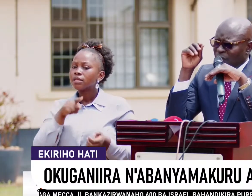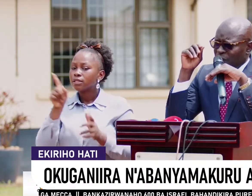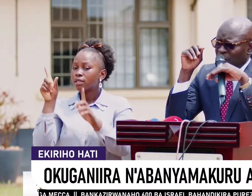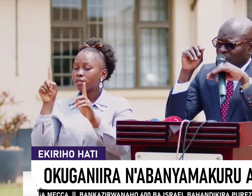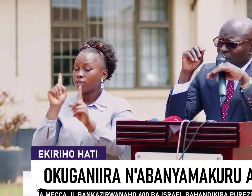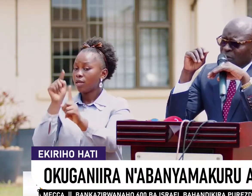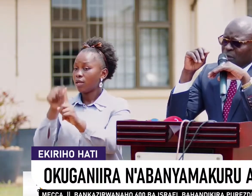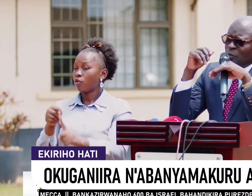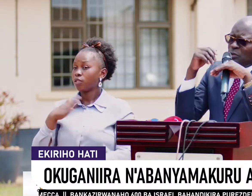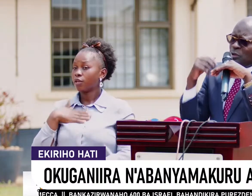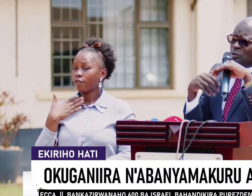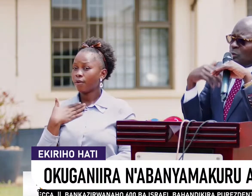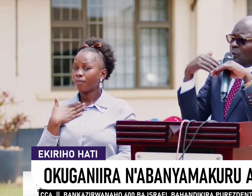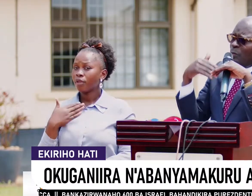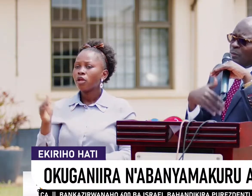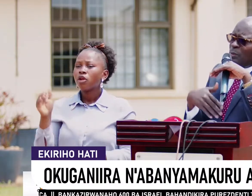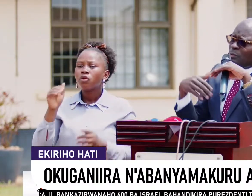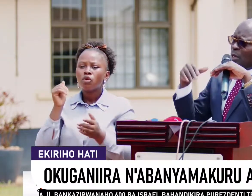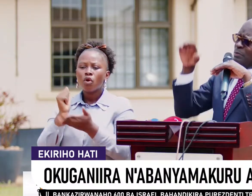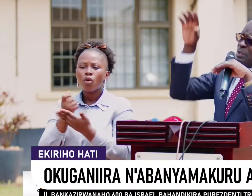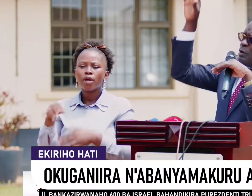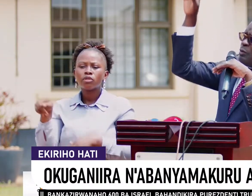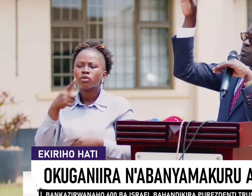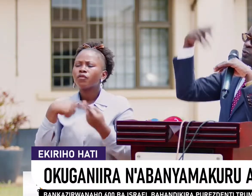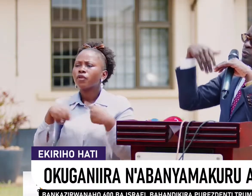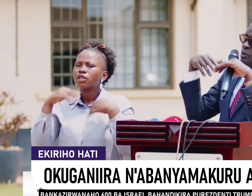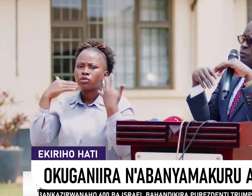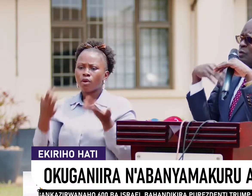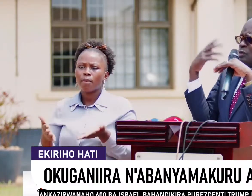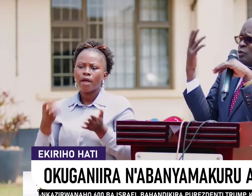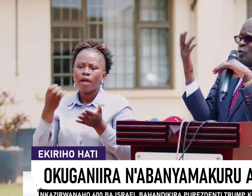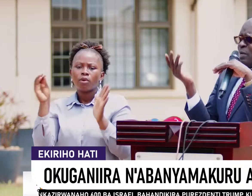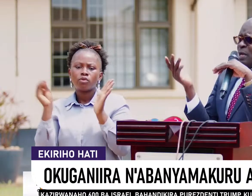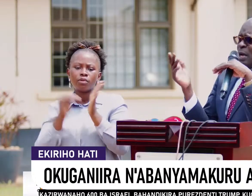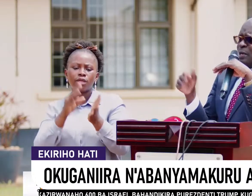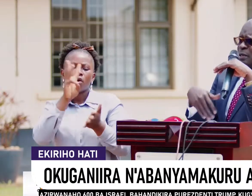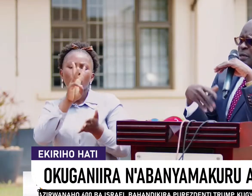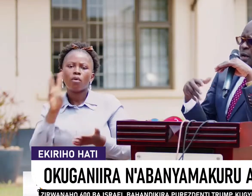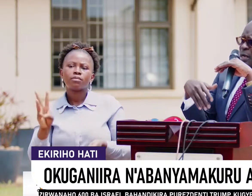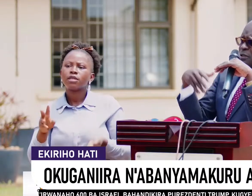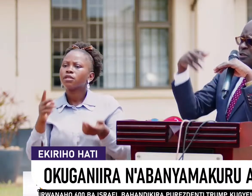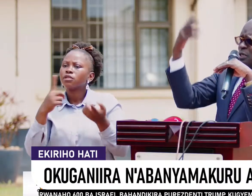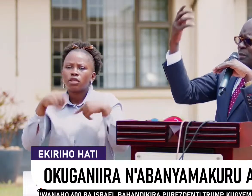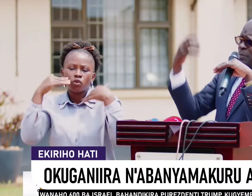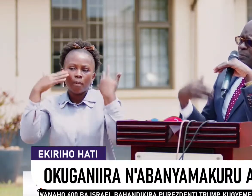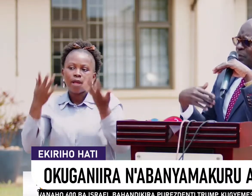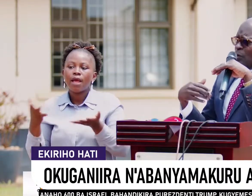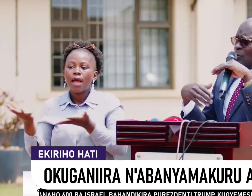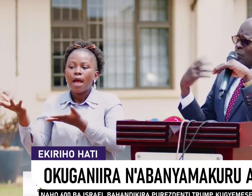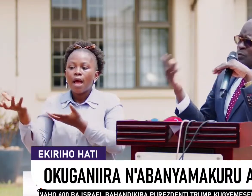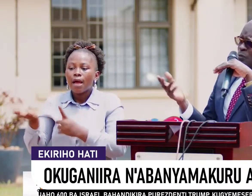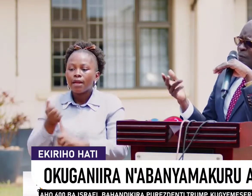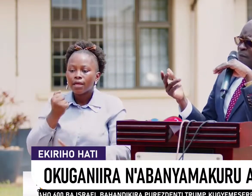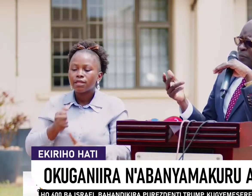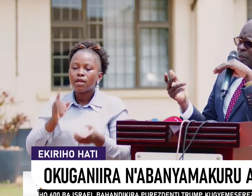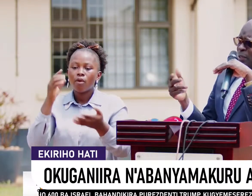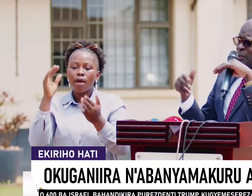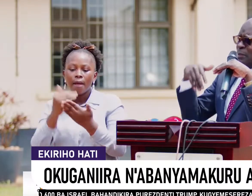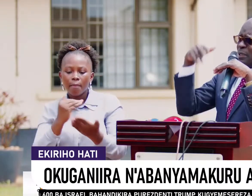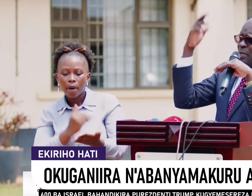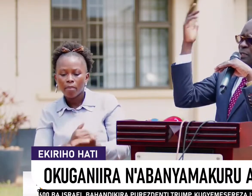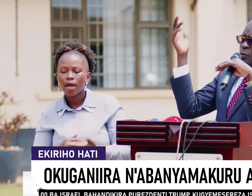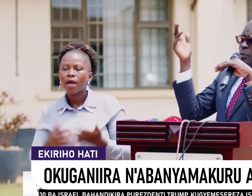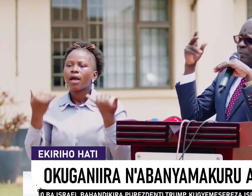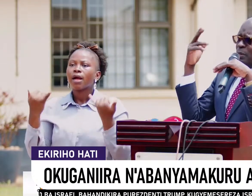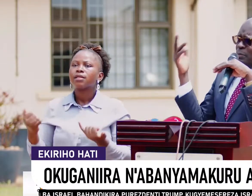kyekigendererwa kyaffe. Nolwekyo tetusobola kumanya bwe tunaabiteeka ku mikutu tetuumanya ani agizeeyo empapula ku mukutu